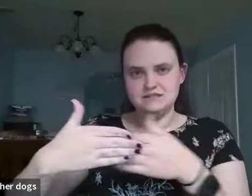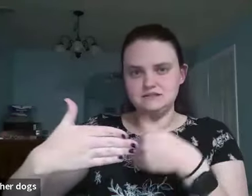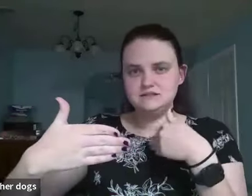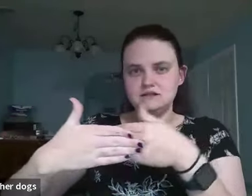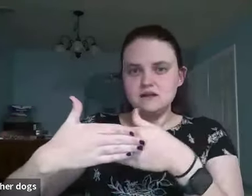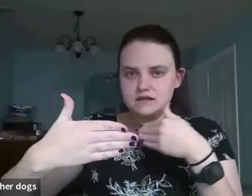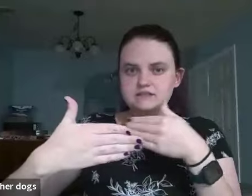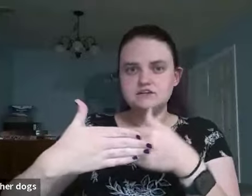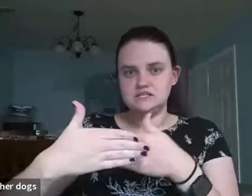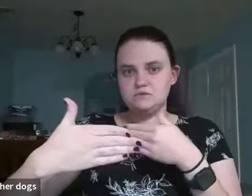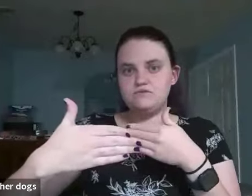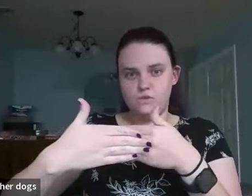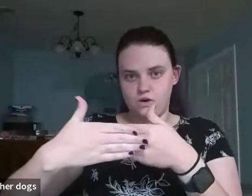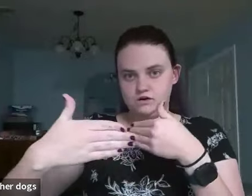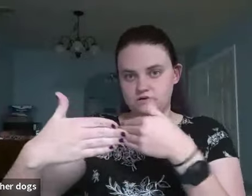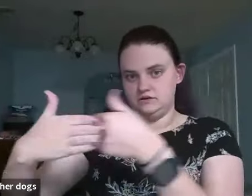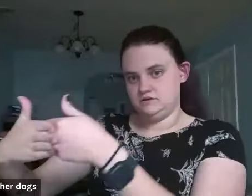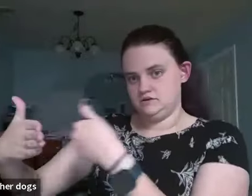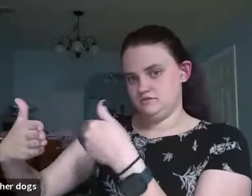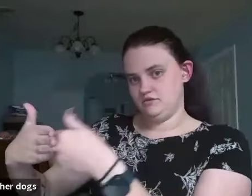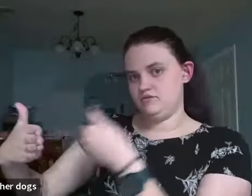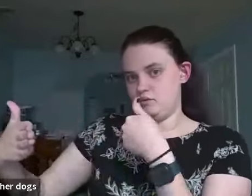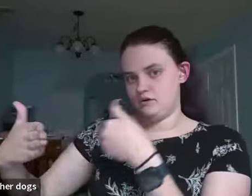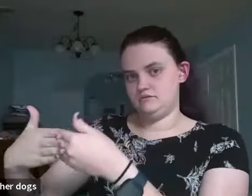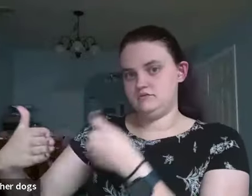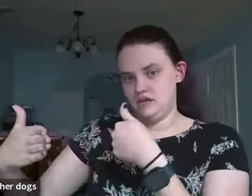past kind of deal. It's before. Before. Okay.